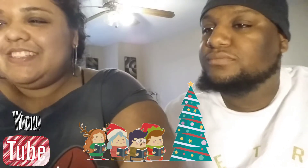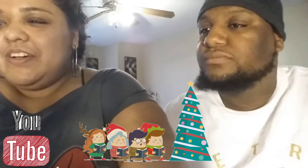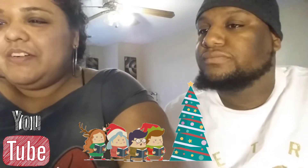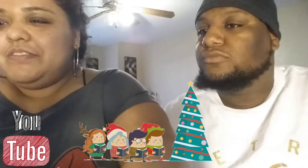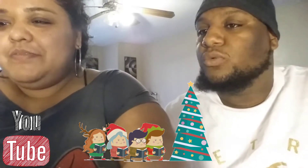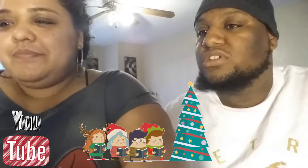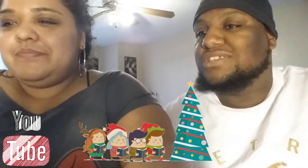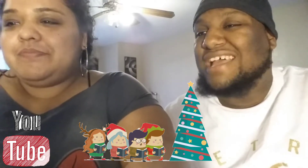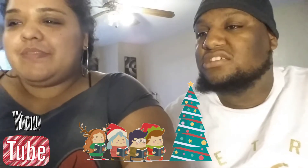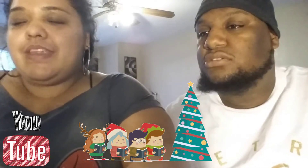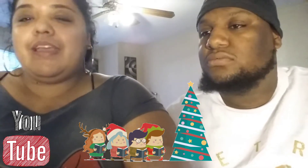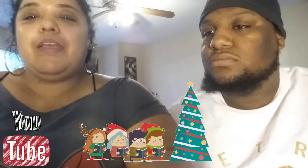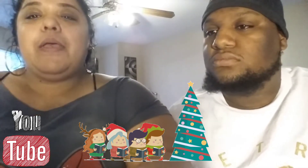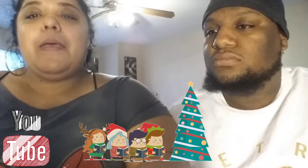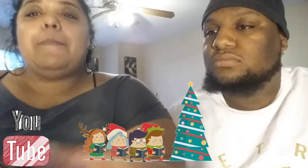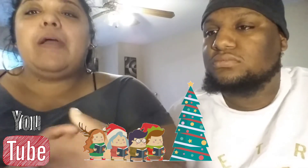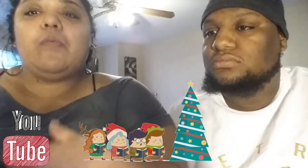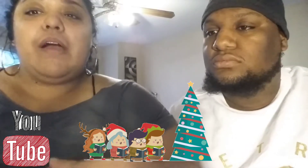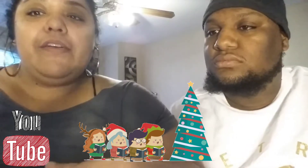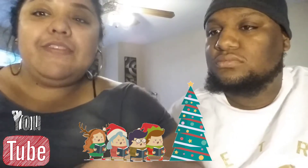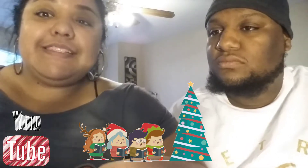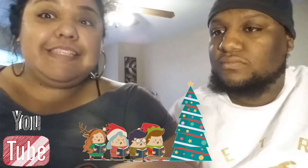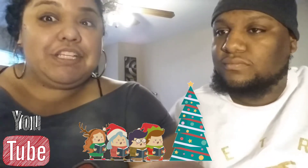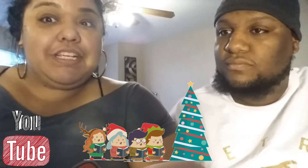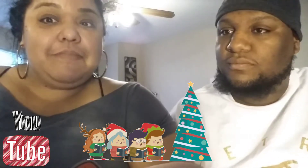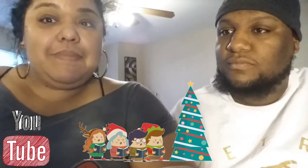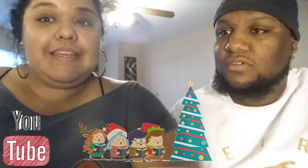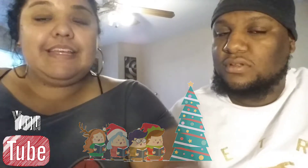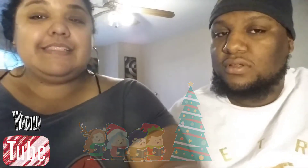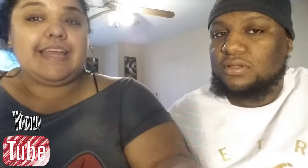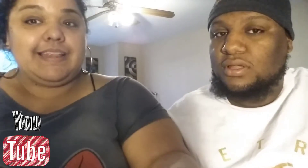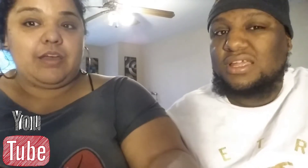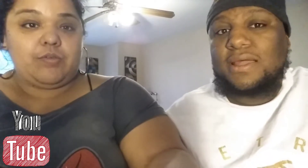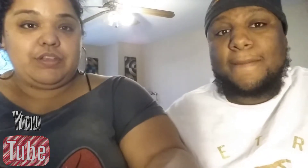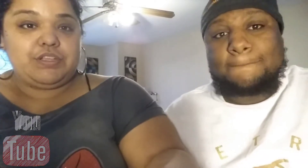So. What's next? My wife is teaching me sign language.